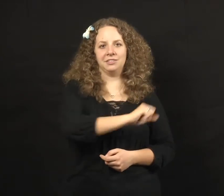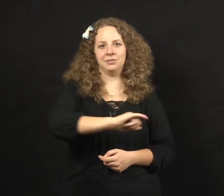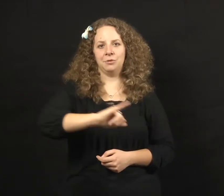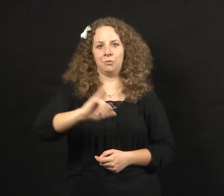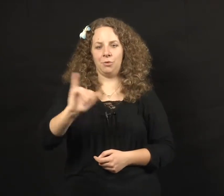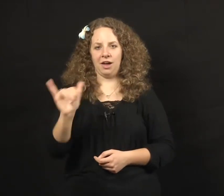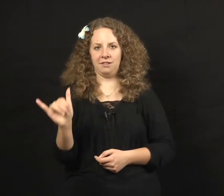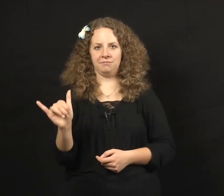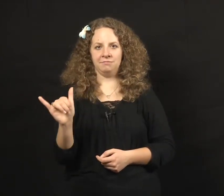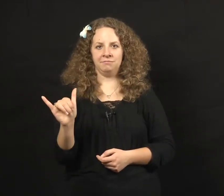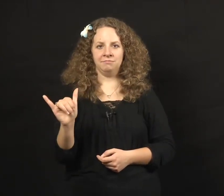B-U-S-Y.